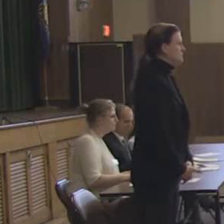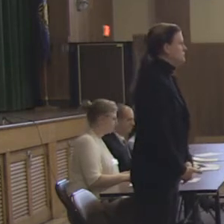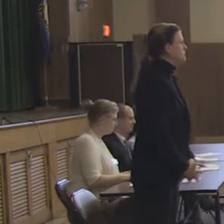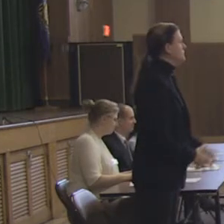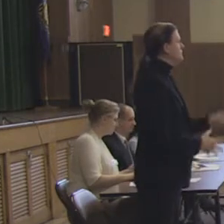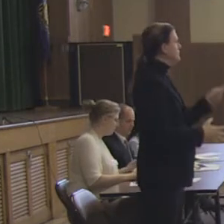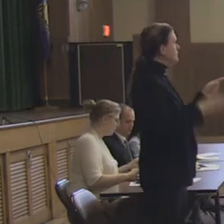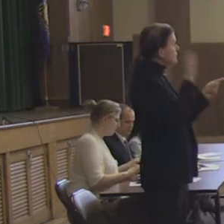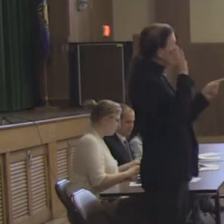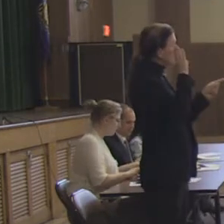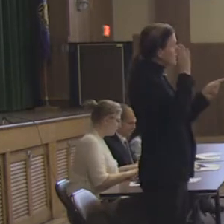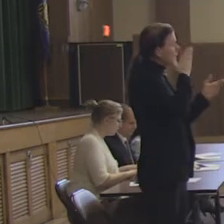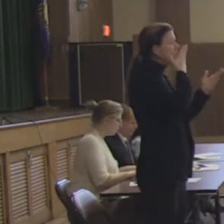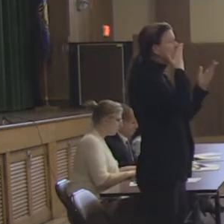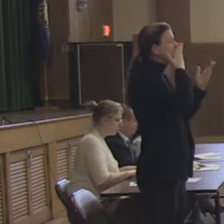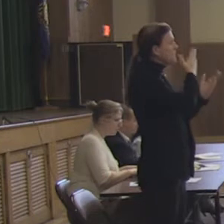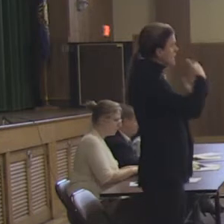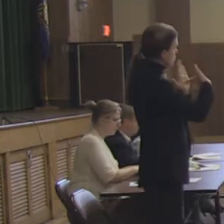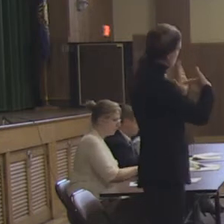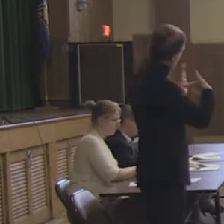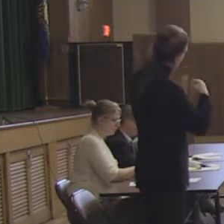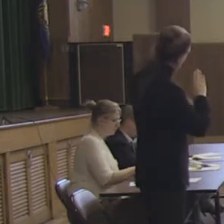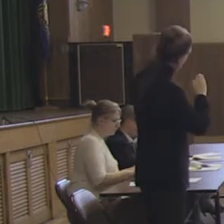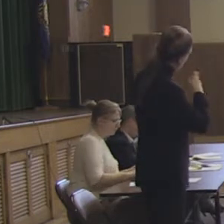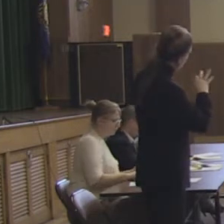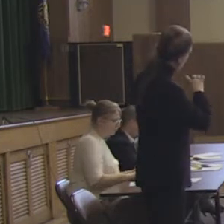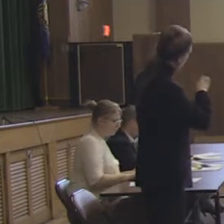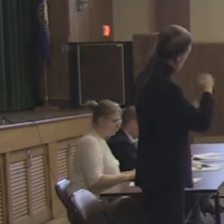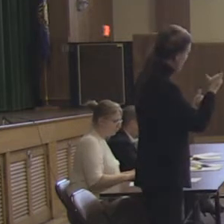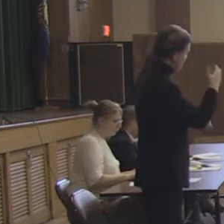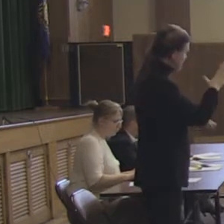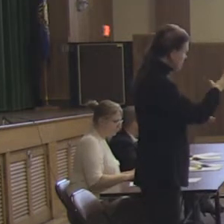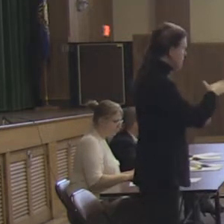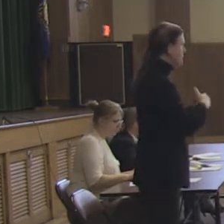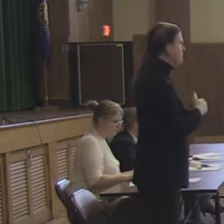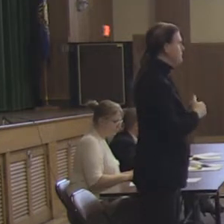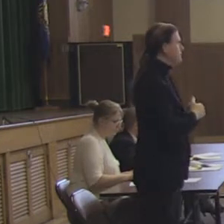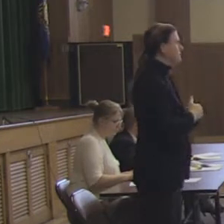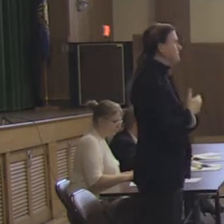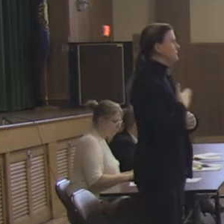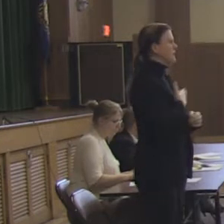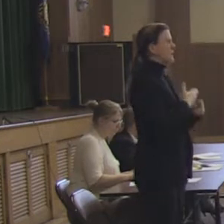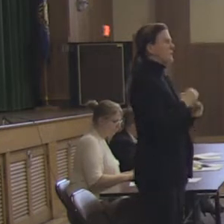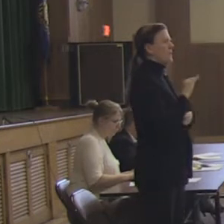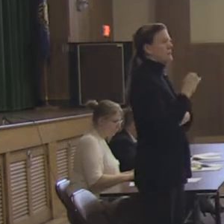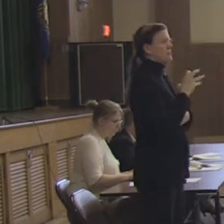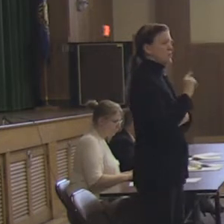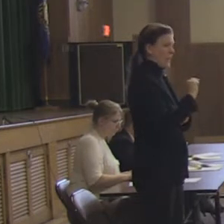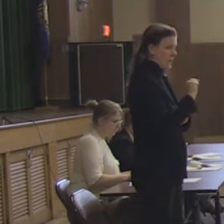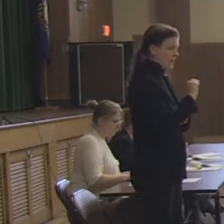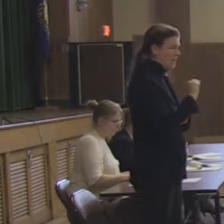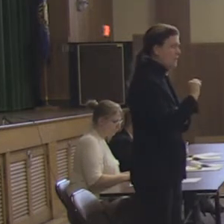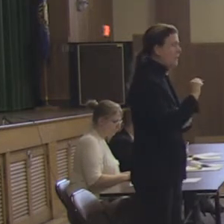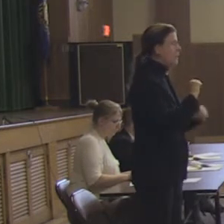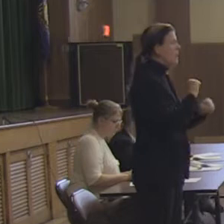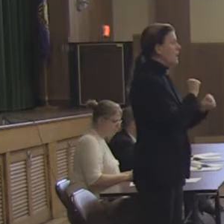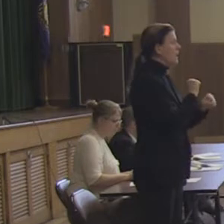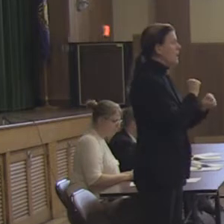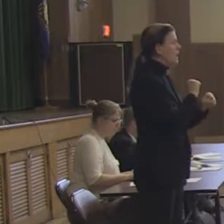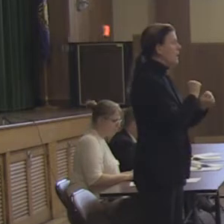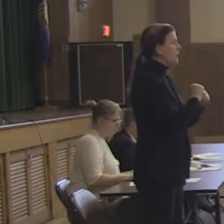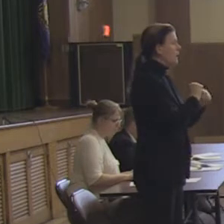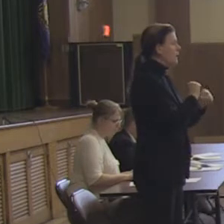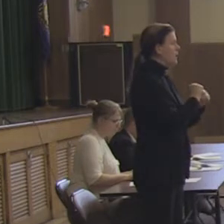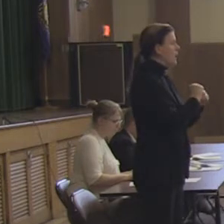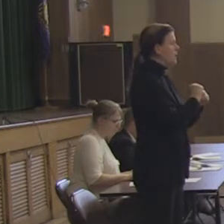Hi, and thank you, Representative Brostoff, for being here today. I'm Jeanette Aliano, and I work with NAMI Greater Milwaukee.